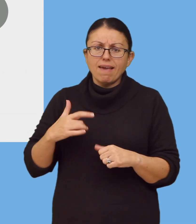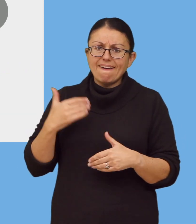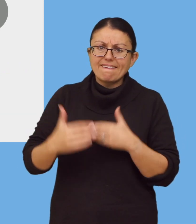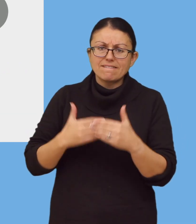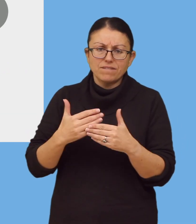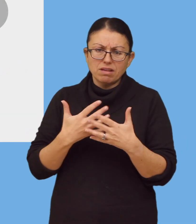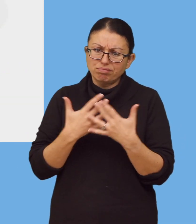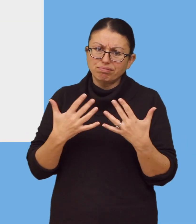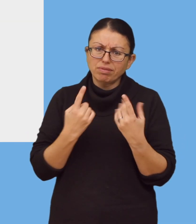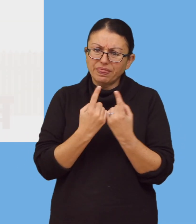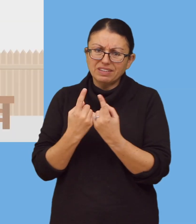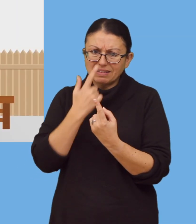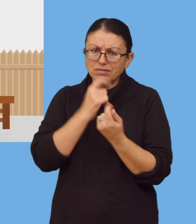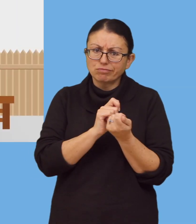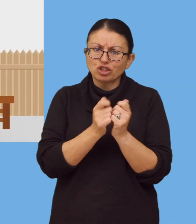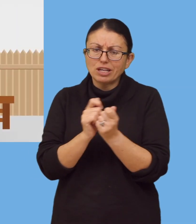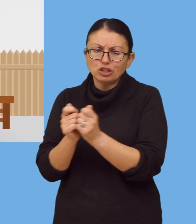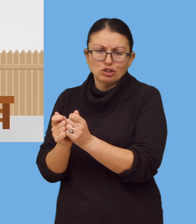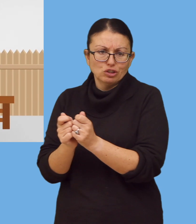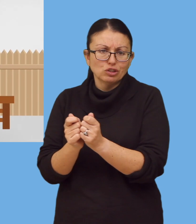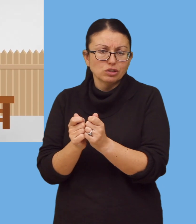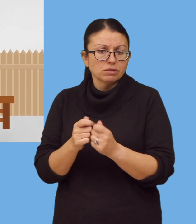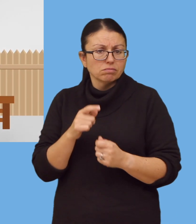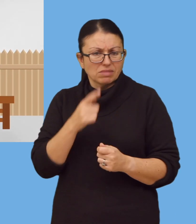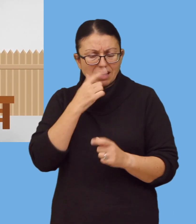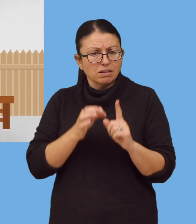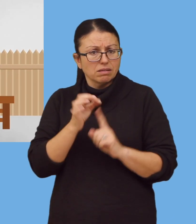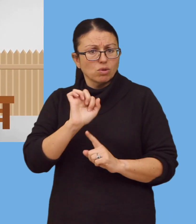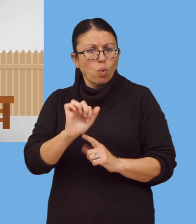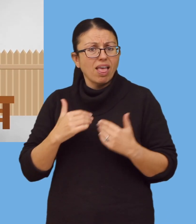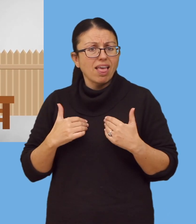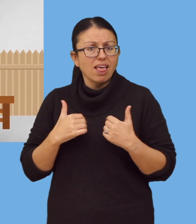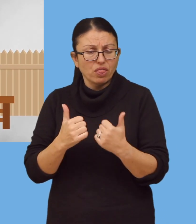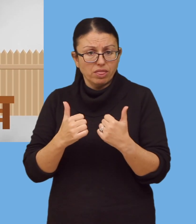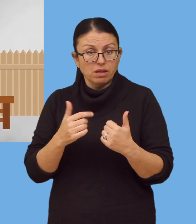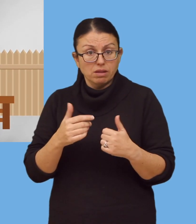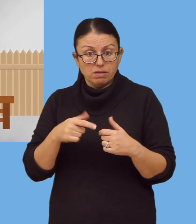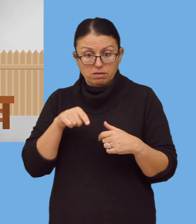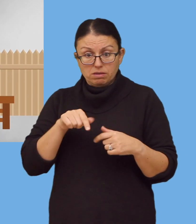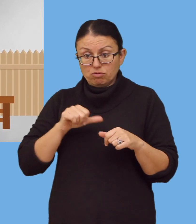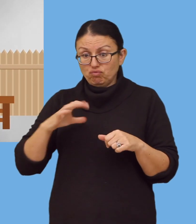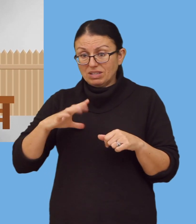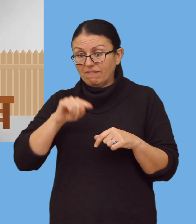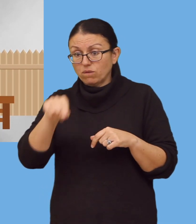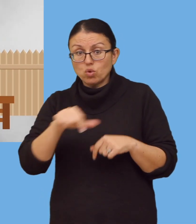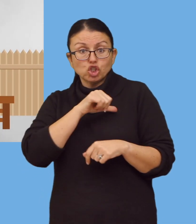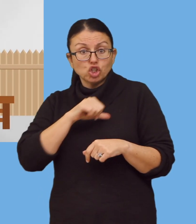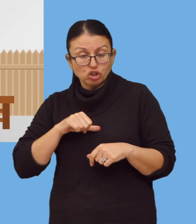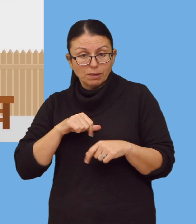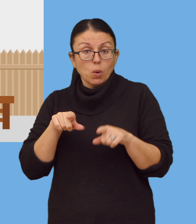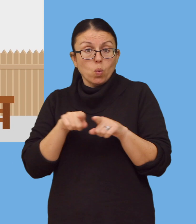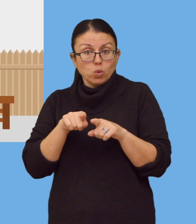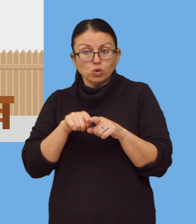much exercise you do. Stopping smoking is hard. The good news is that quitting or cutting down now can reduce